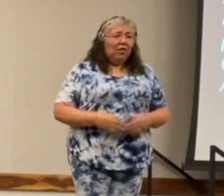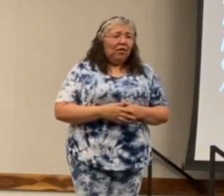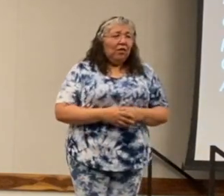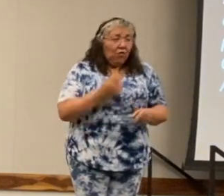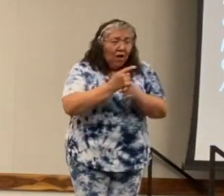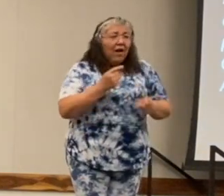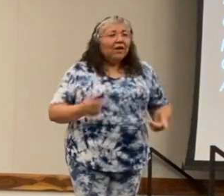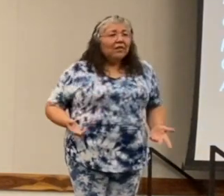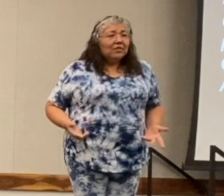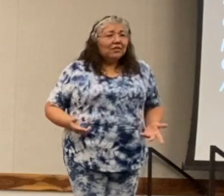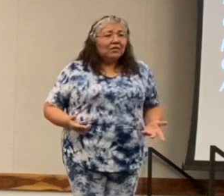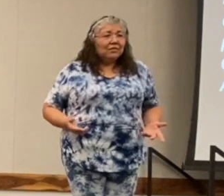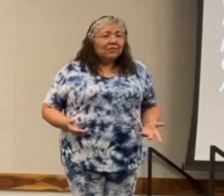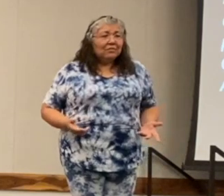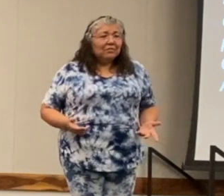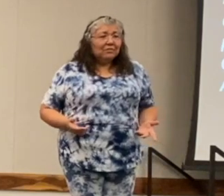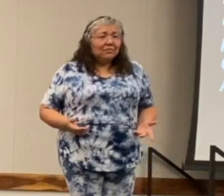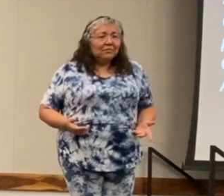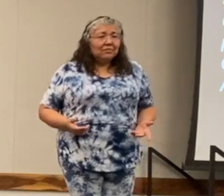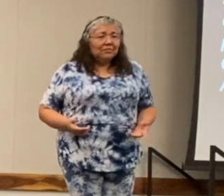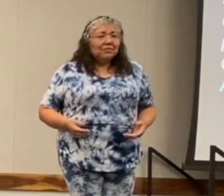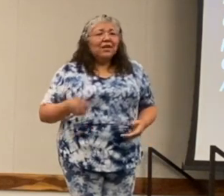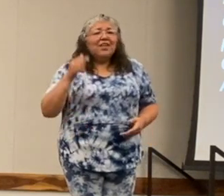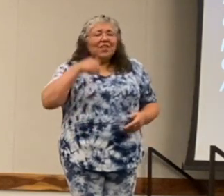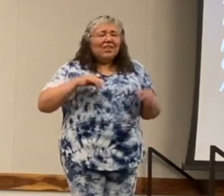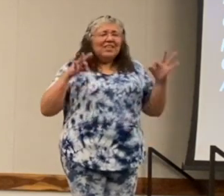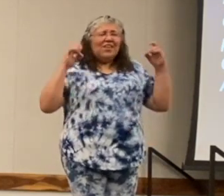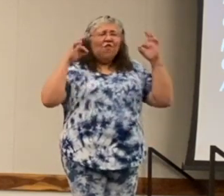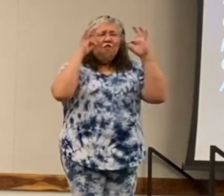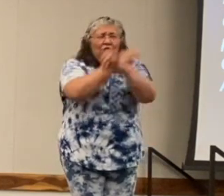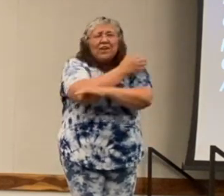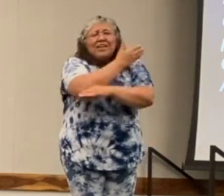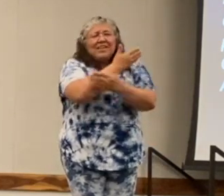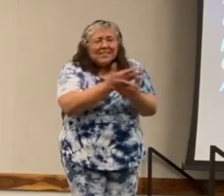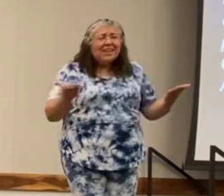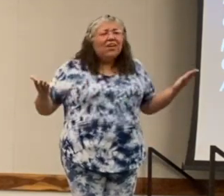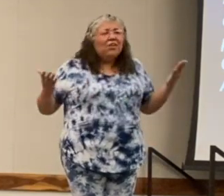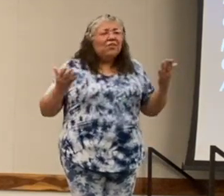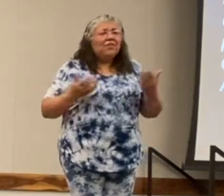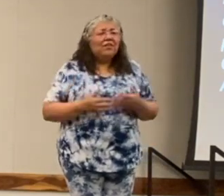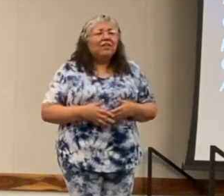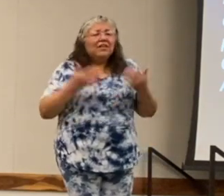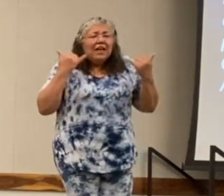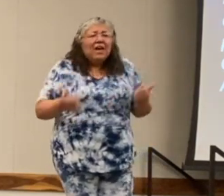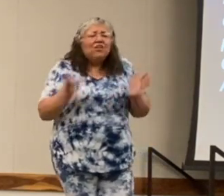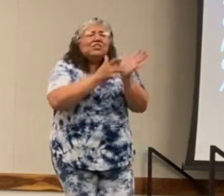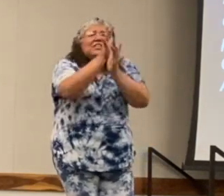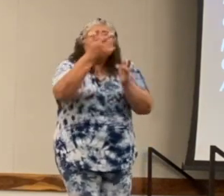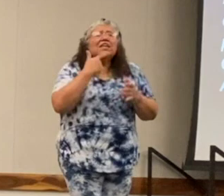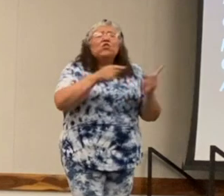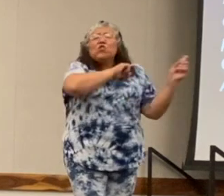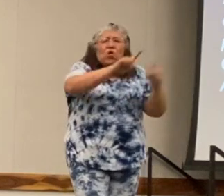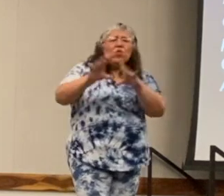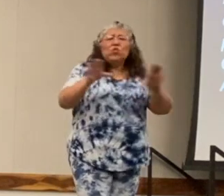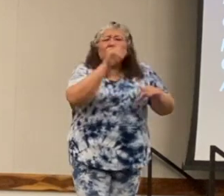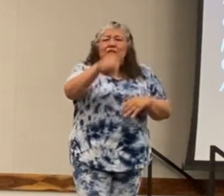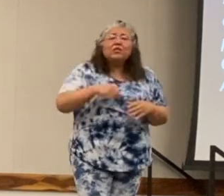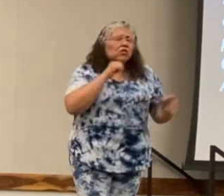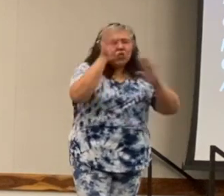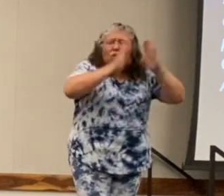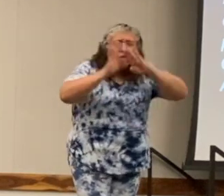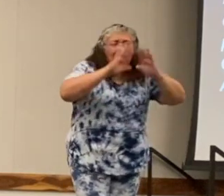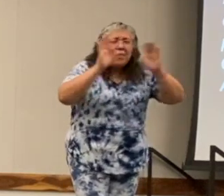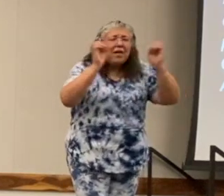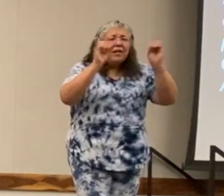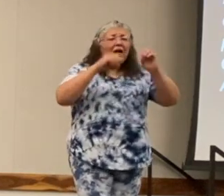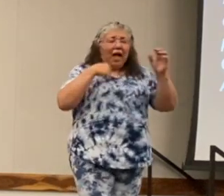Yeah. Right? Yeah. That's freaky stuff. Right? And Jesus says, go do it. And he says, don't worry about